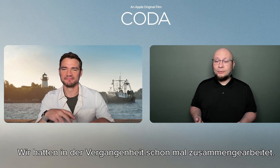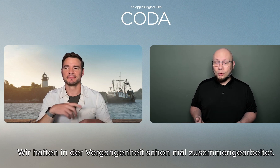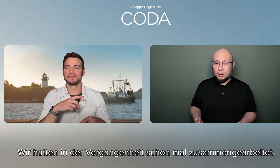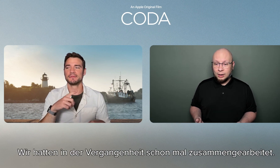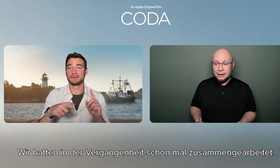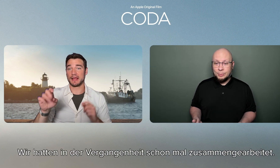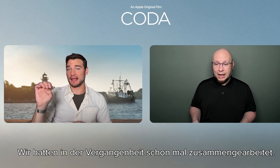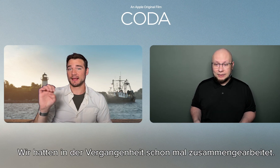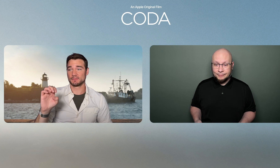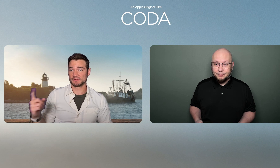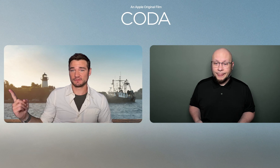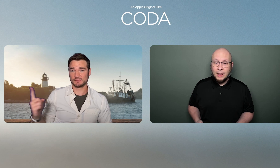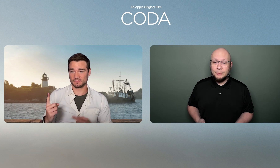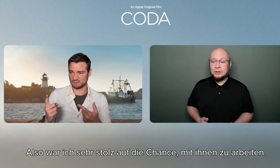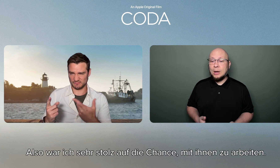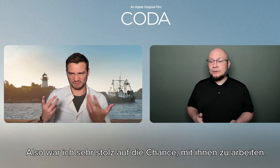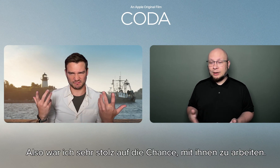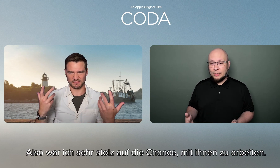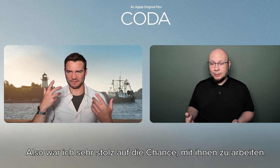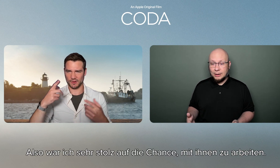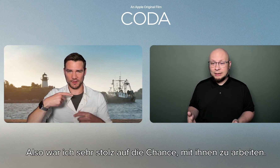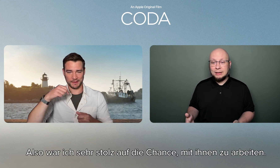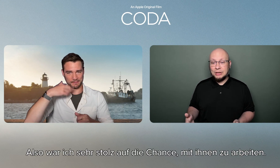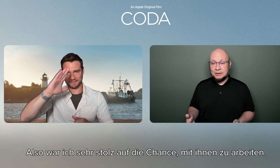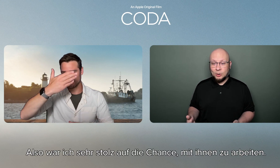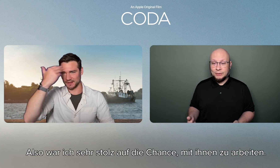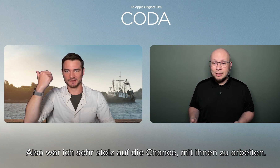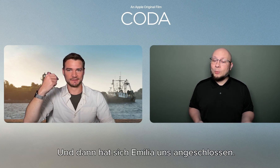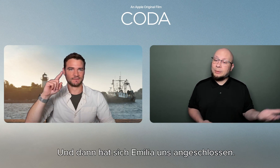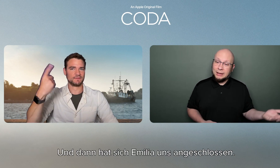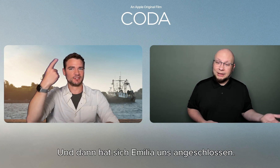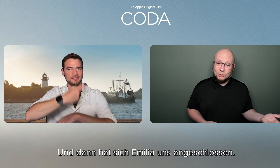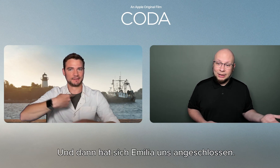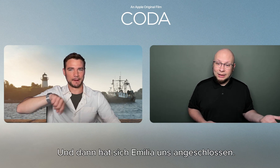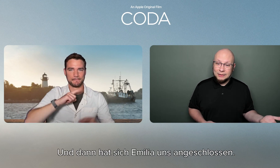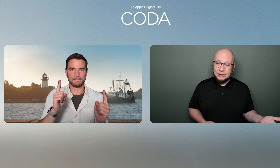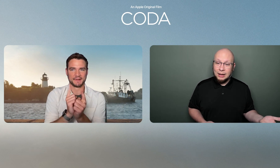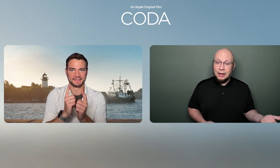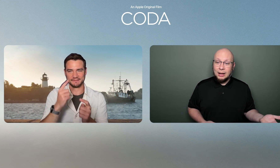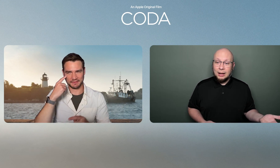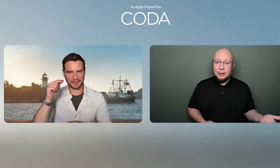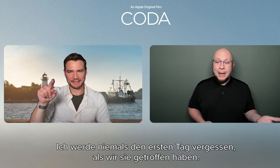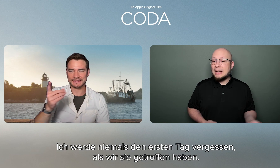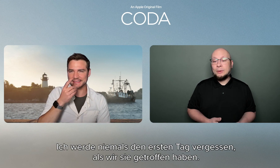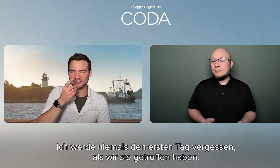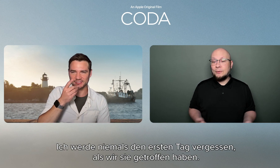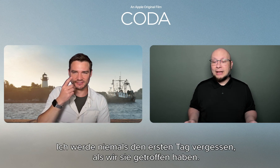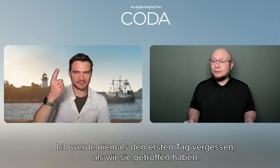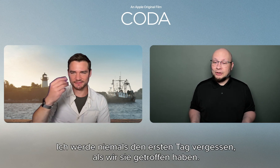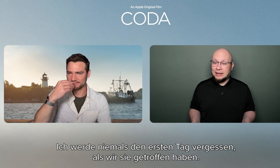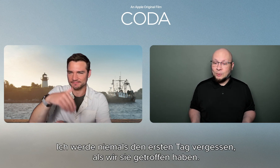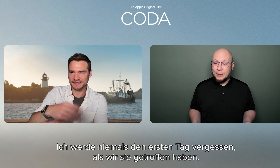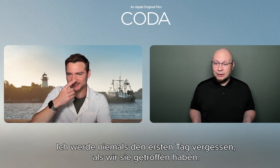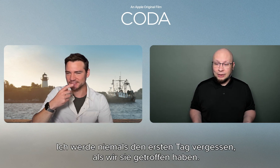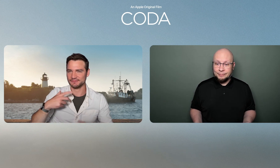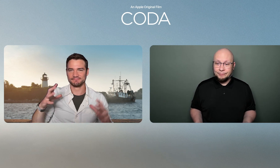together before in the past. So I was very proud about the chance to work with them. But when Emilia joined us, I mean, I will never forget the